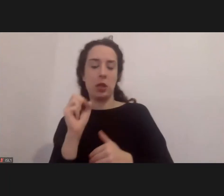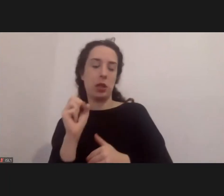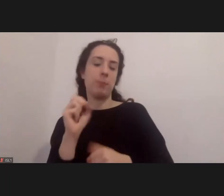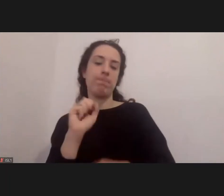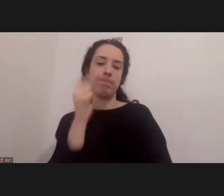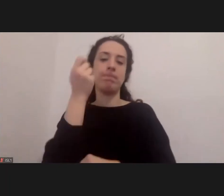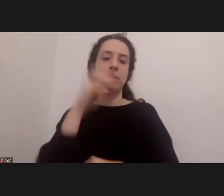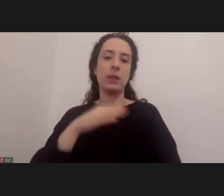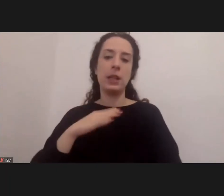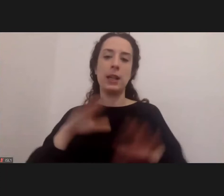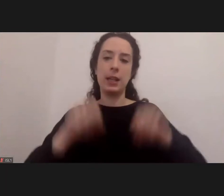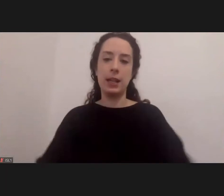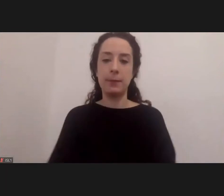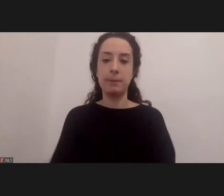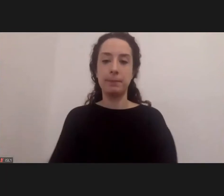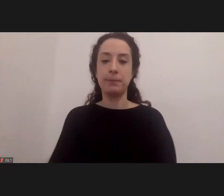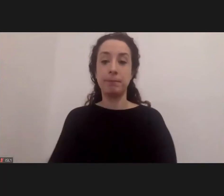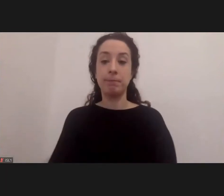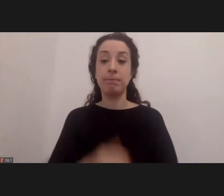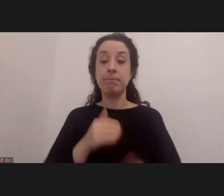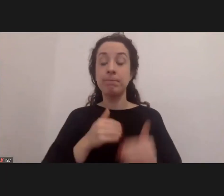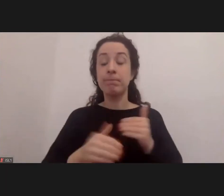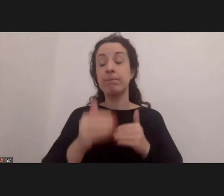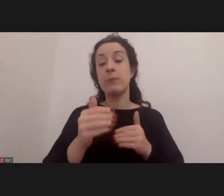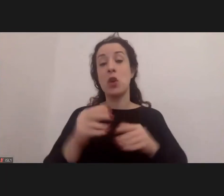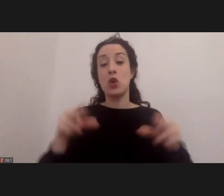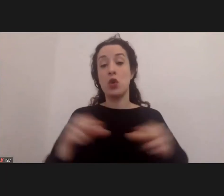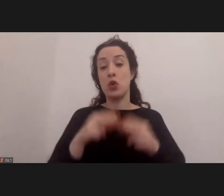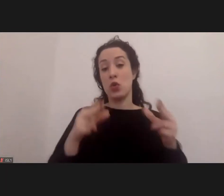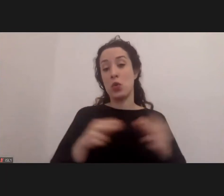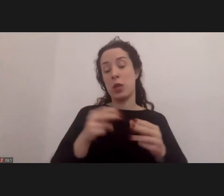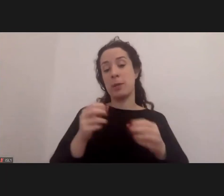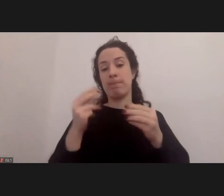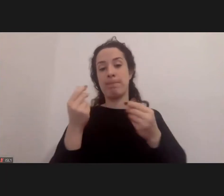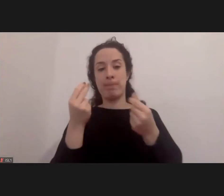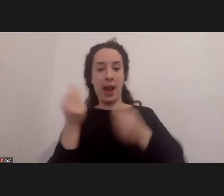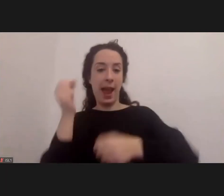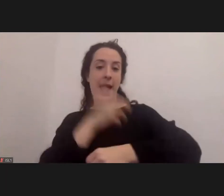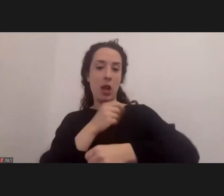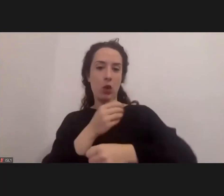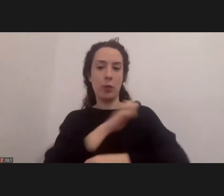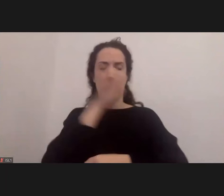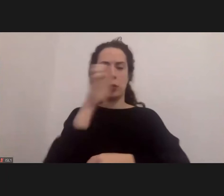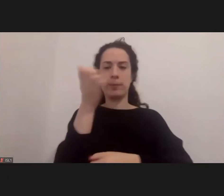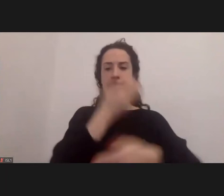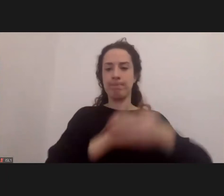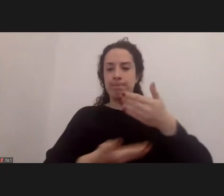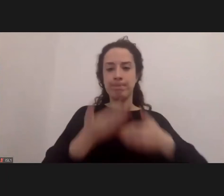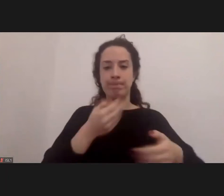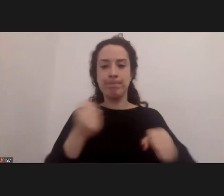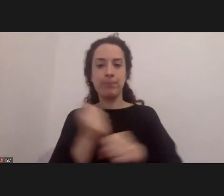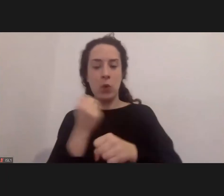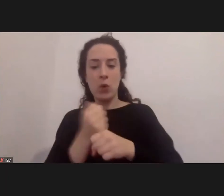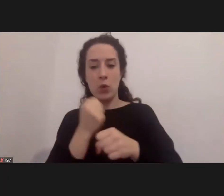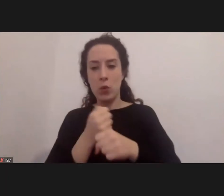Furthermore, Social Economy Europe has been cooperating with the CHOVES, that is the West Pomeranian